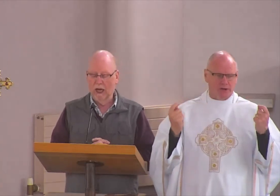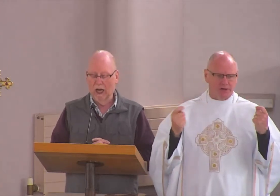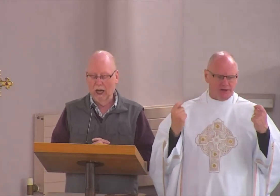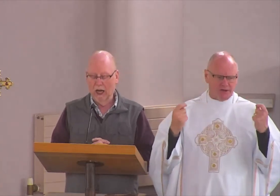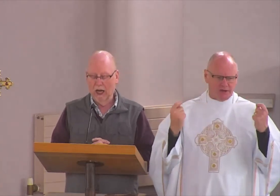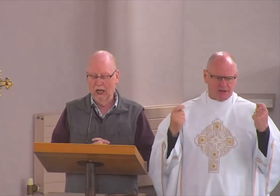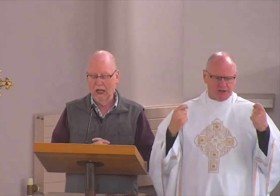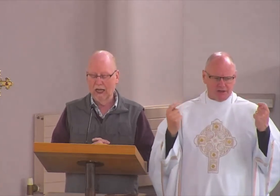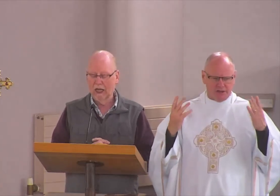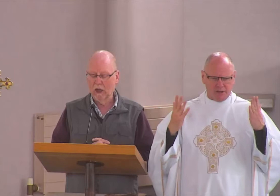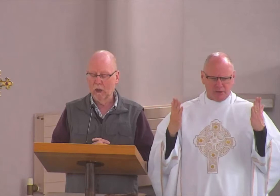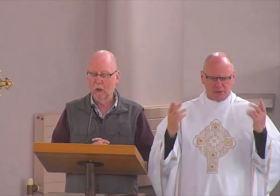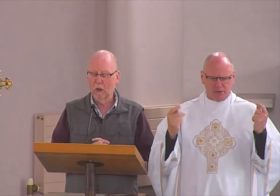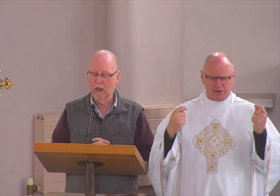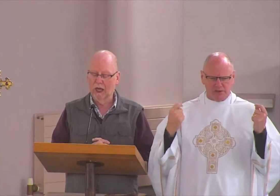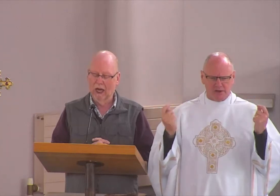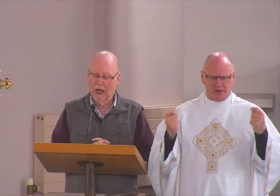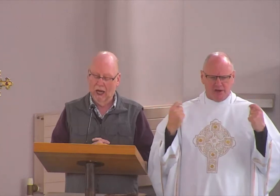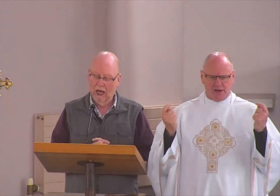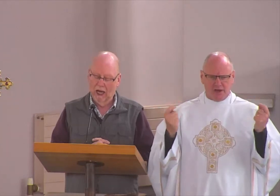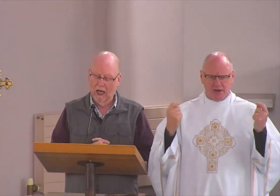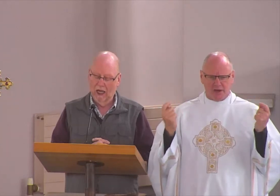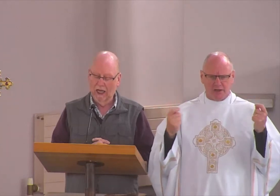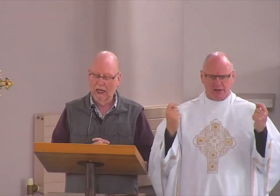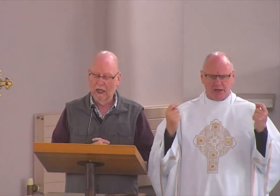Alleluia, alleluia,